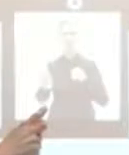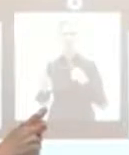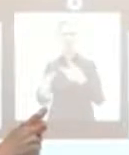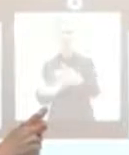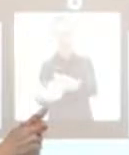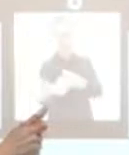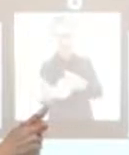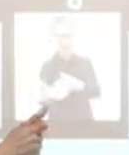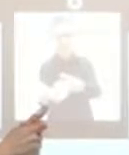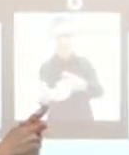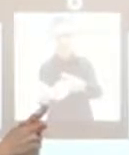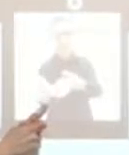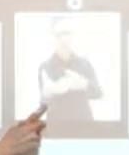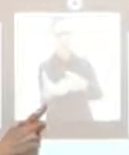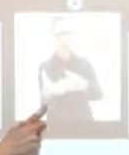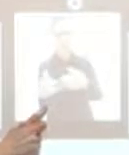The door was open.